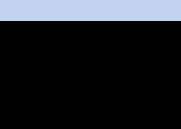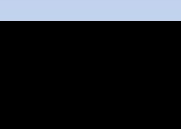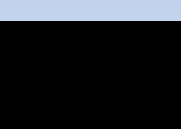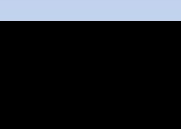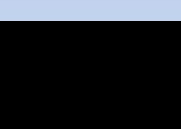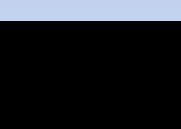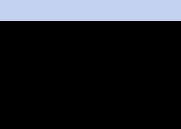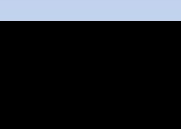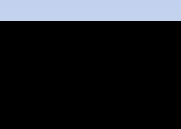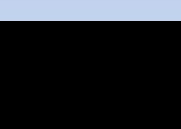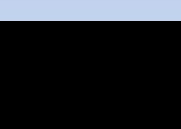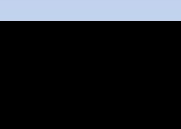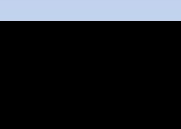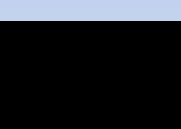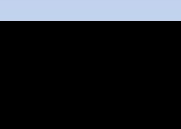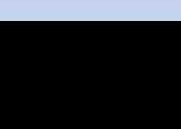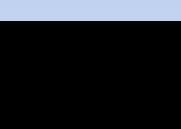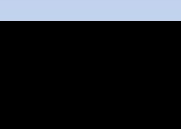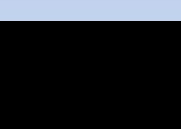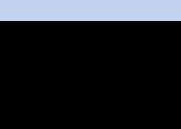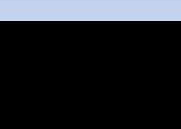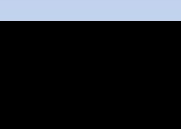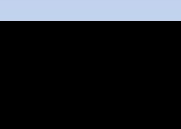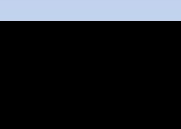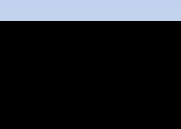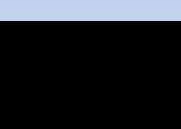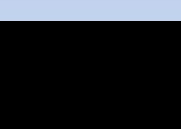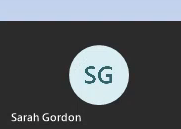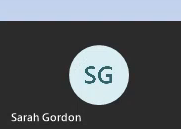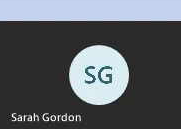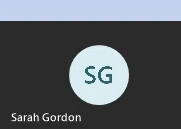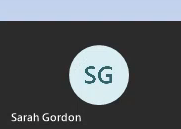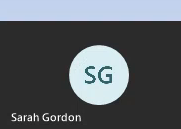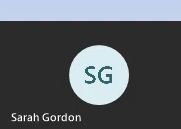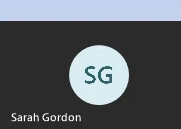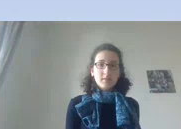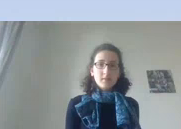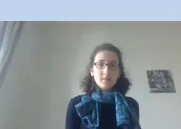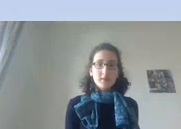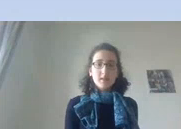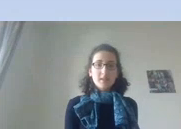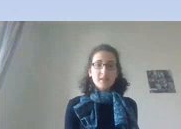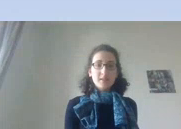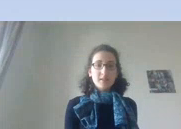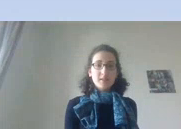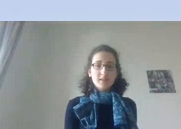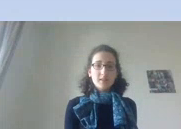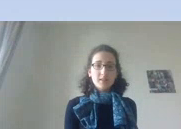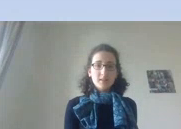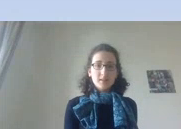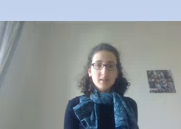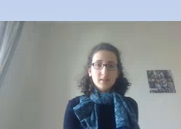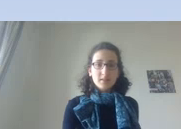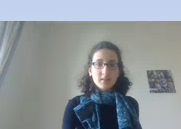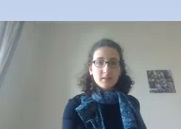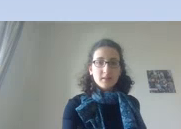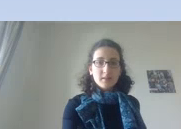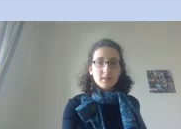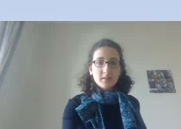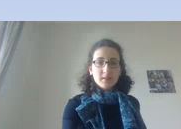that motivated all of these projects is this. Does this home sign that we are referring to as ST home sign, does it